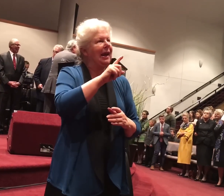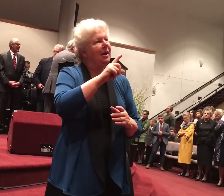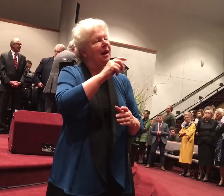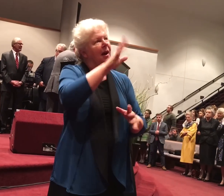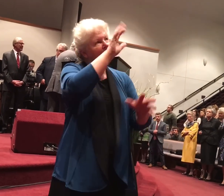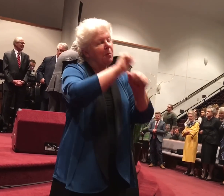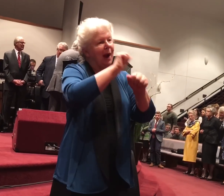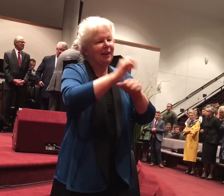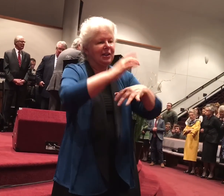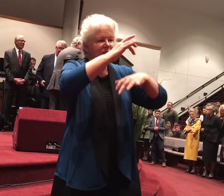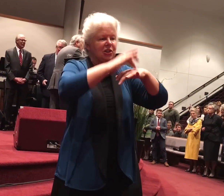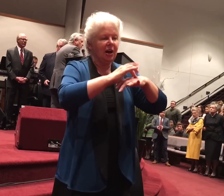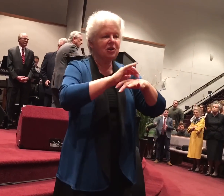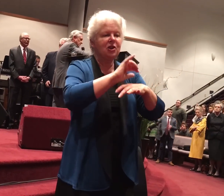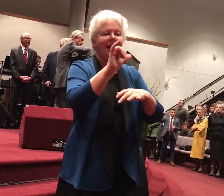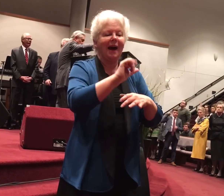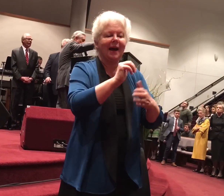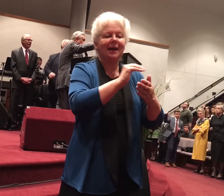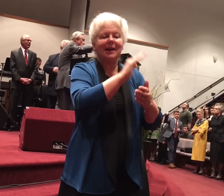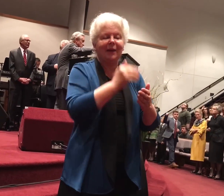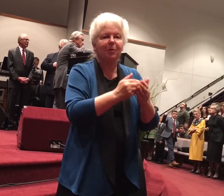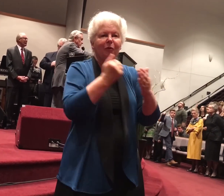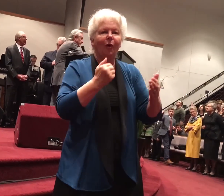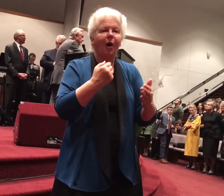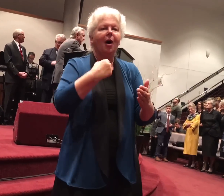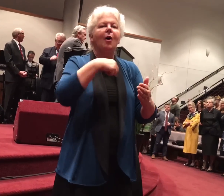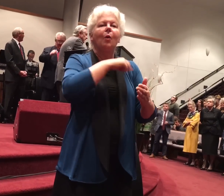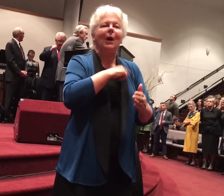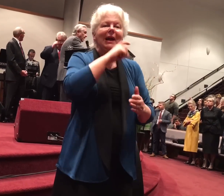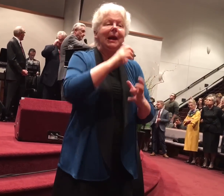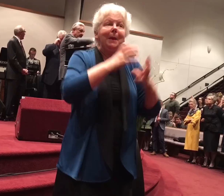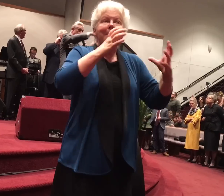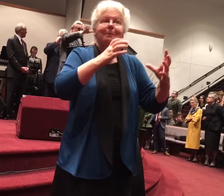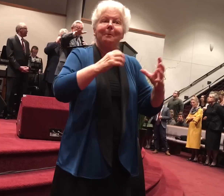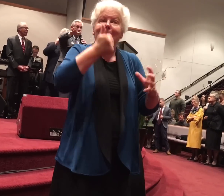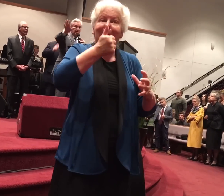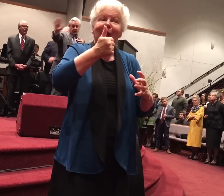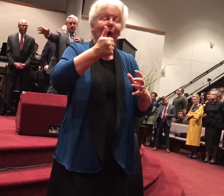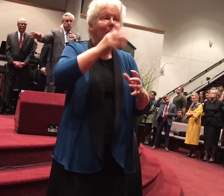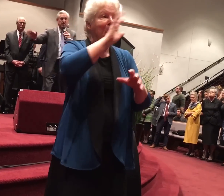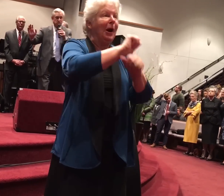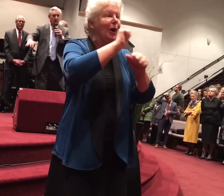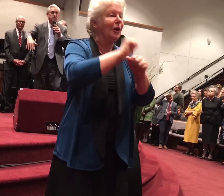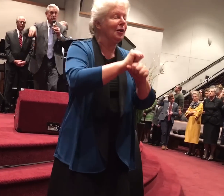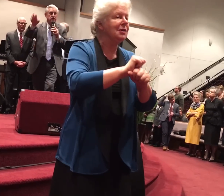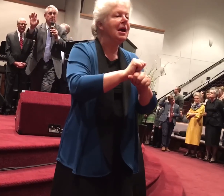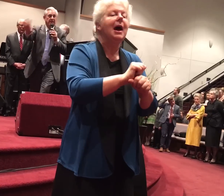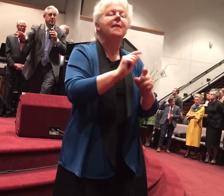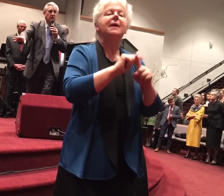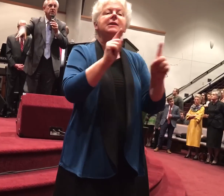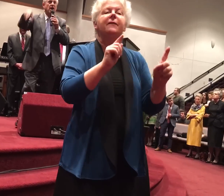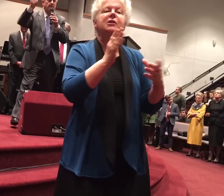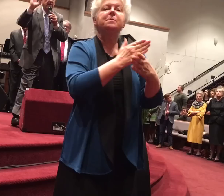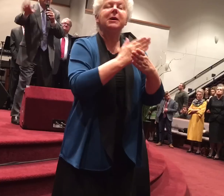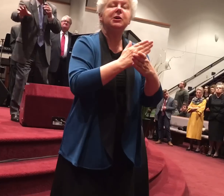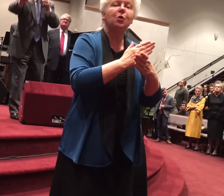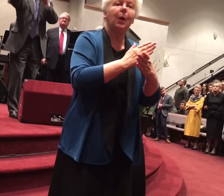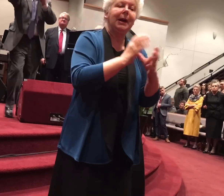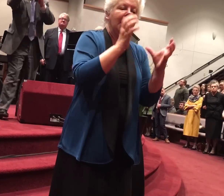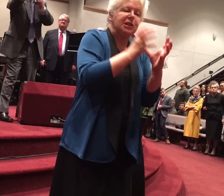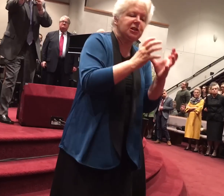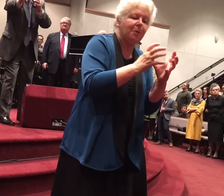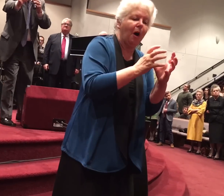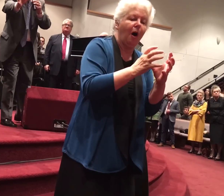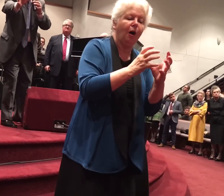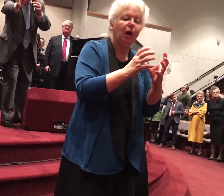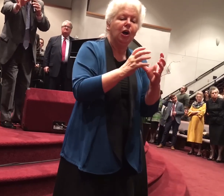Almighty God as never before. We need bigger miracles than we've ever needed. A bigger church, the difference between a small church and a big church, a bigger church